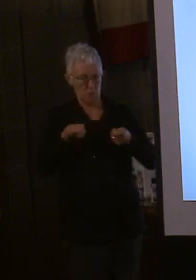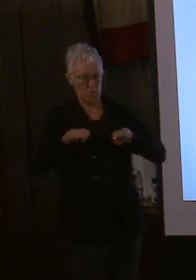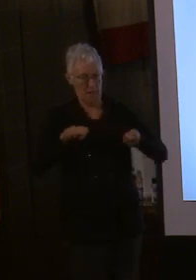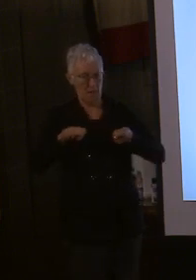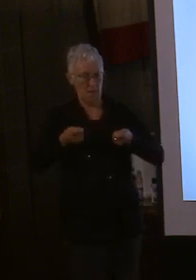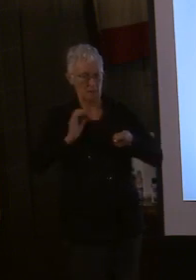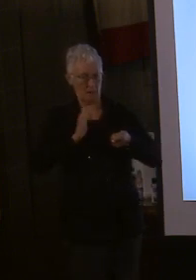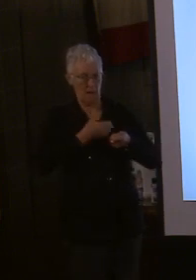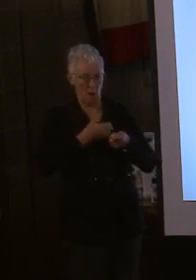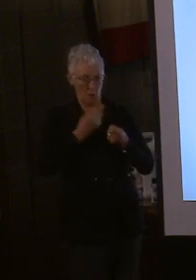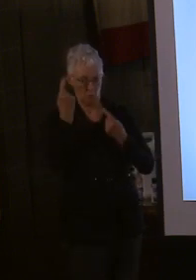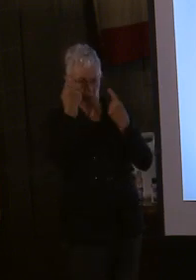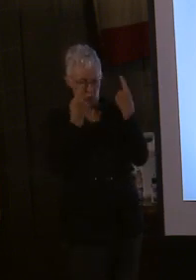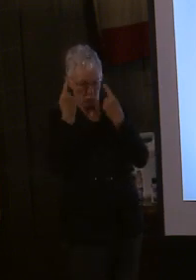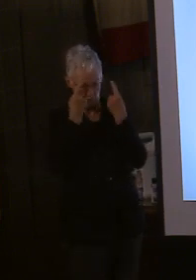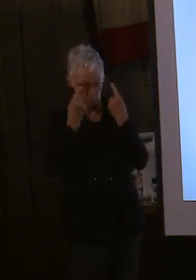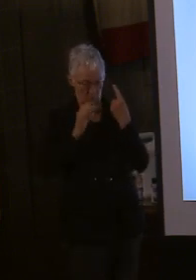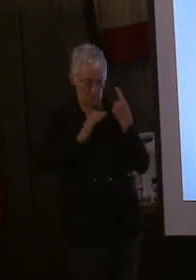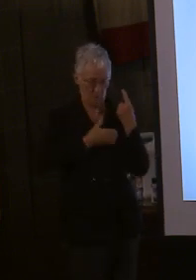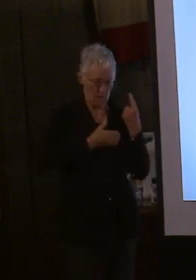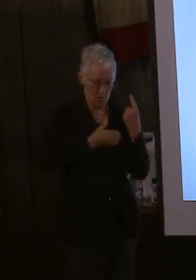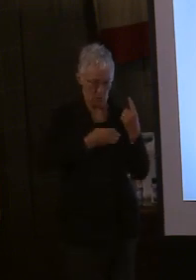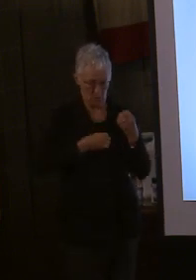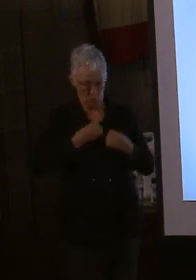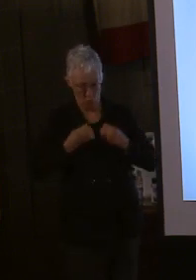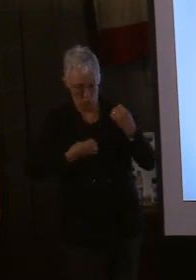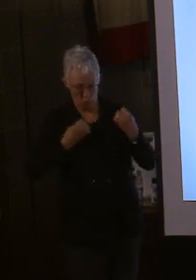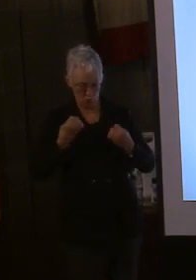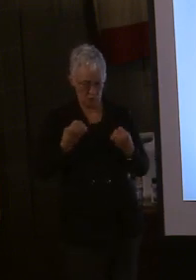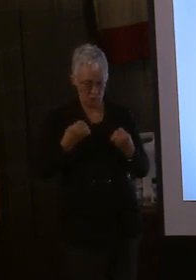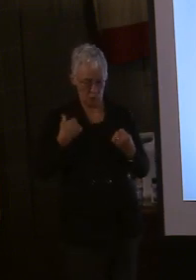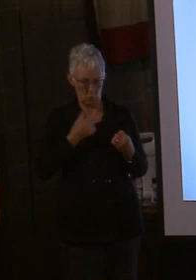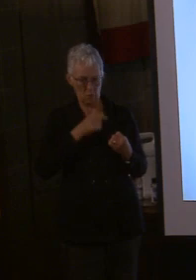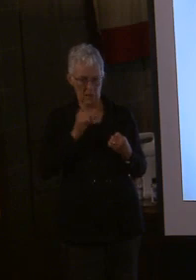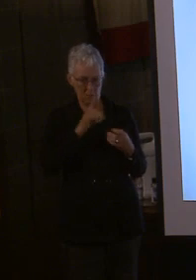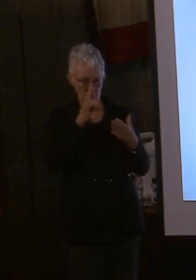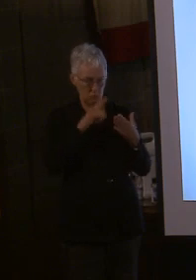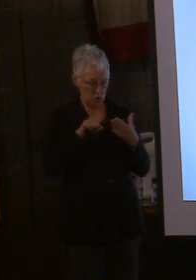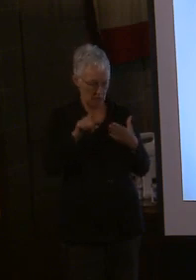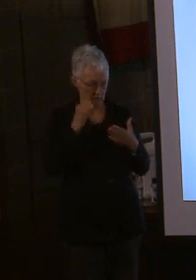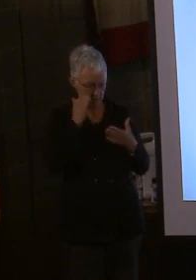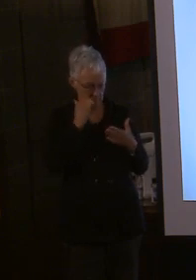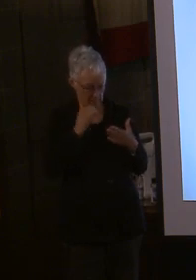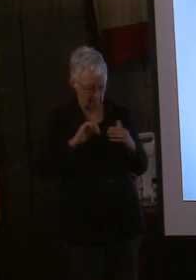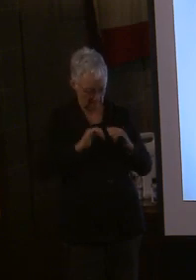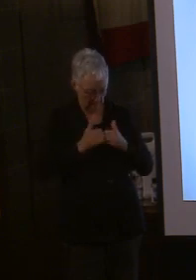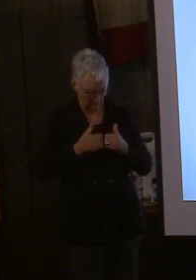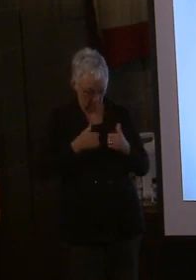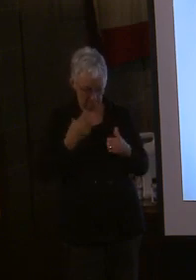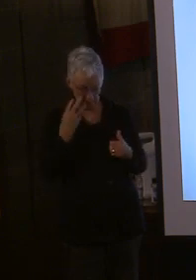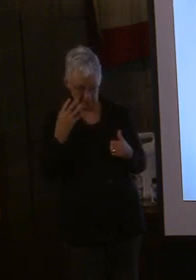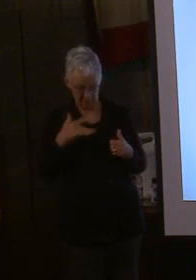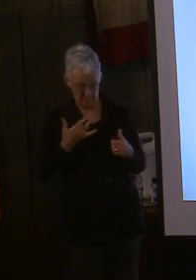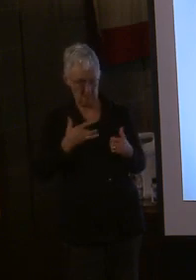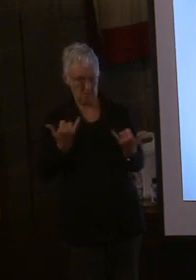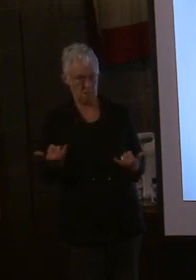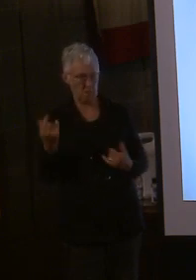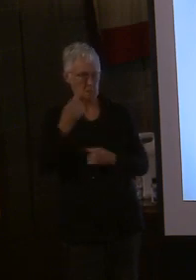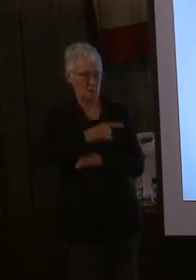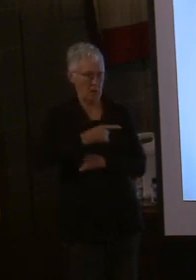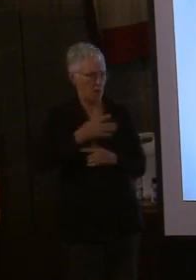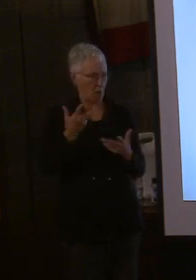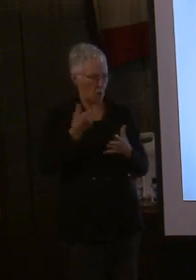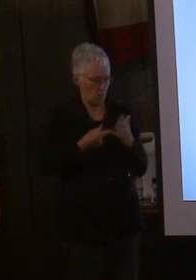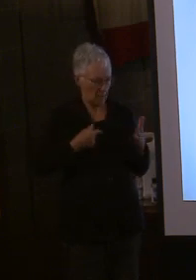so we have to take time every day to check on that. What are we feeling? What are we experiencing? And with our